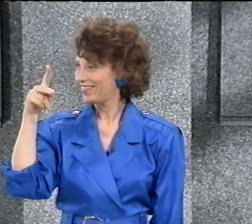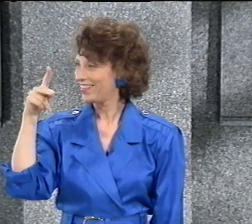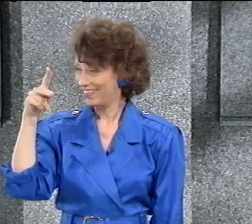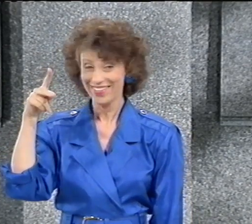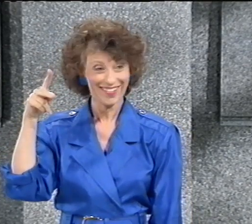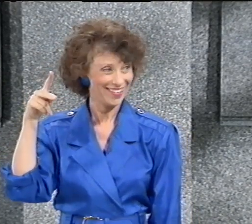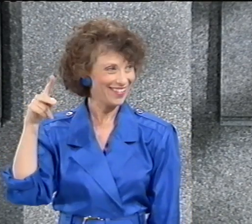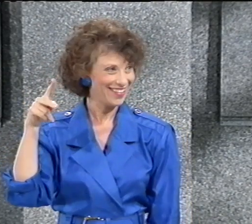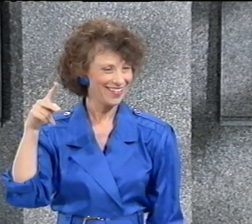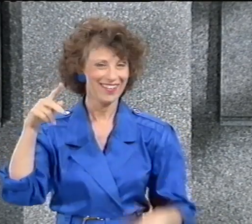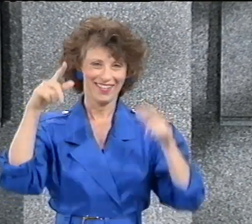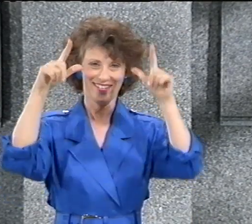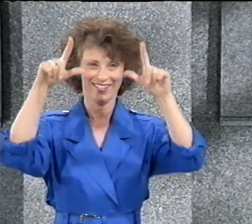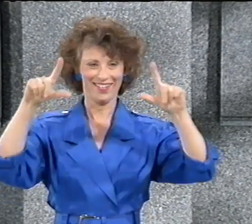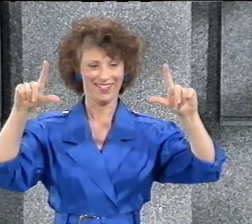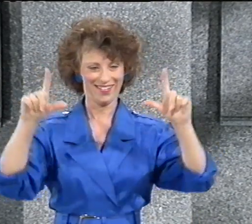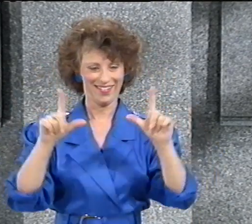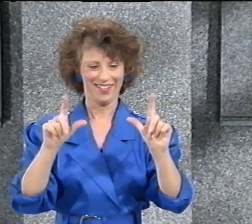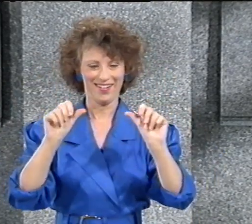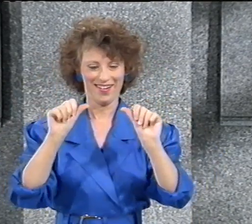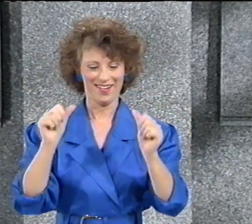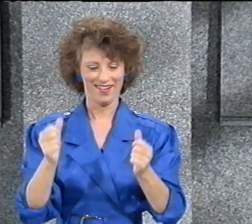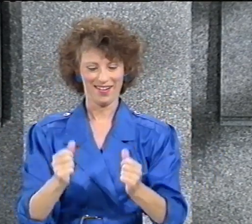and pull the letter P to turn on the light.